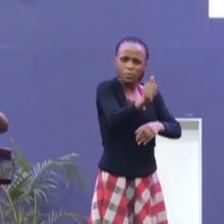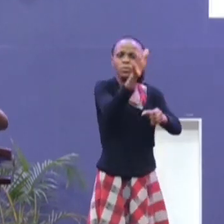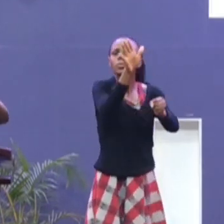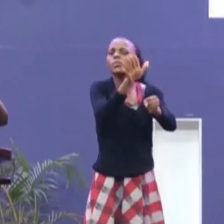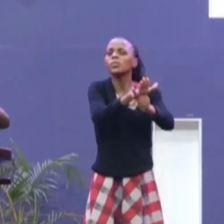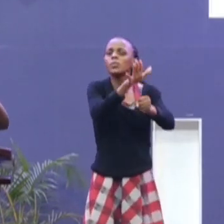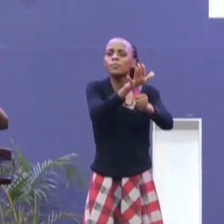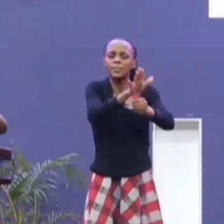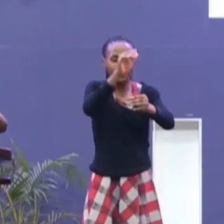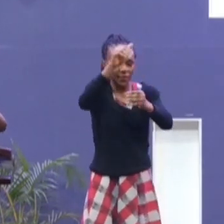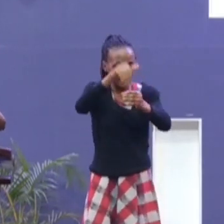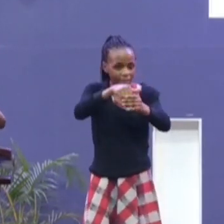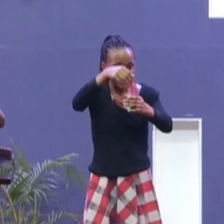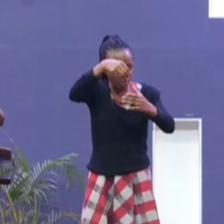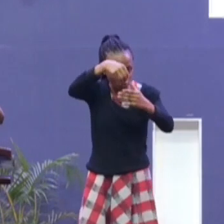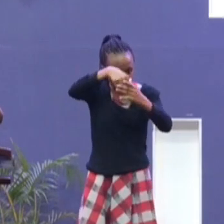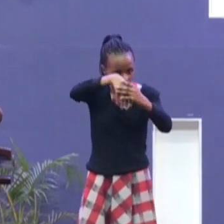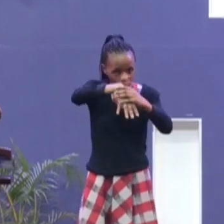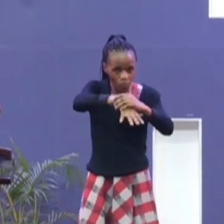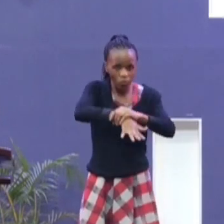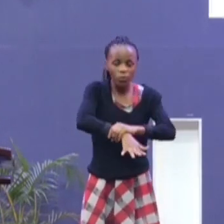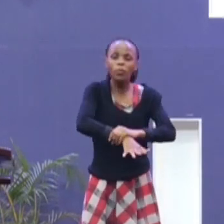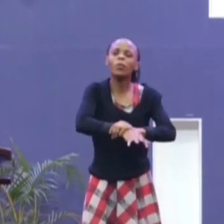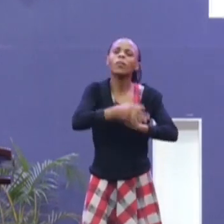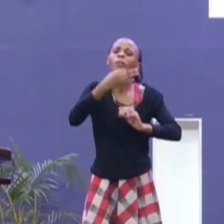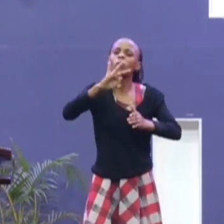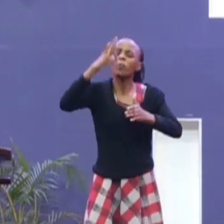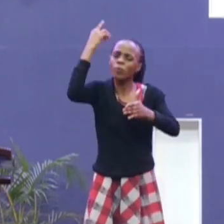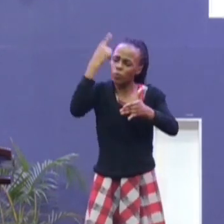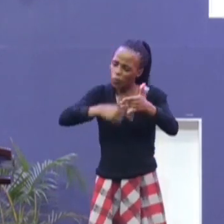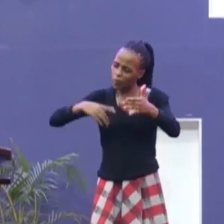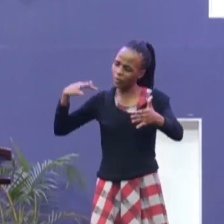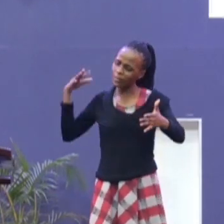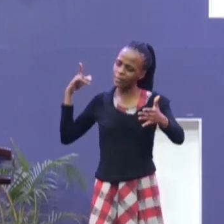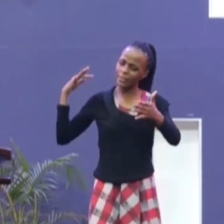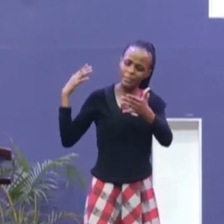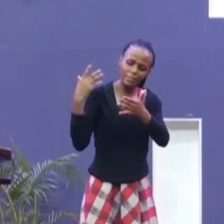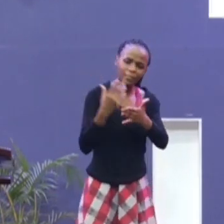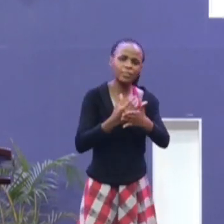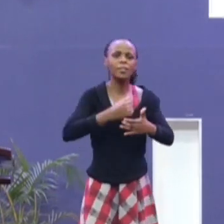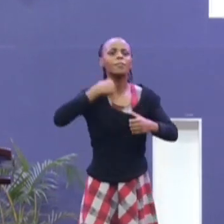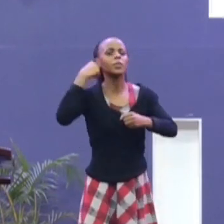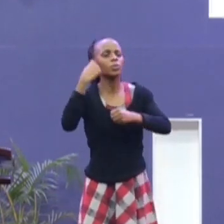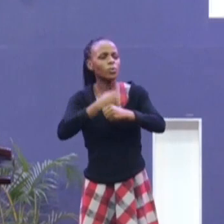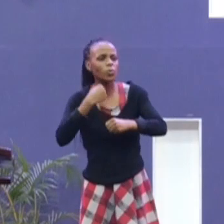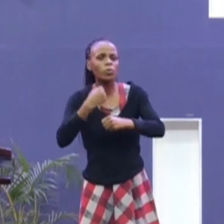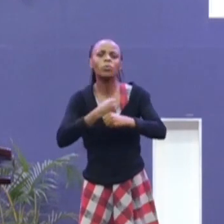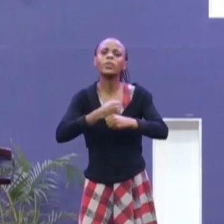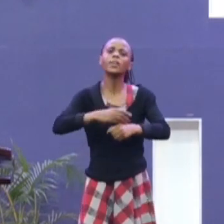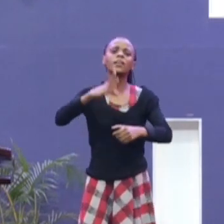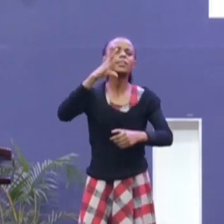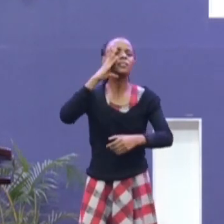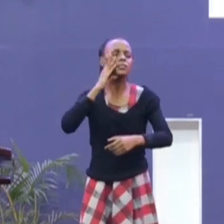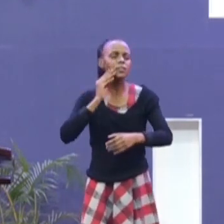gy'obuzaaliranwa oba mu mirandira egya biki by'ozooyitamu. mulugendo lokukula. And that system is so